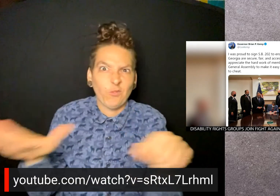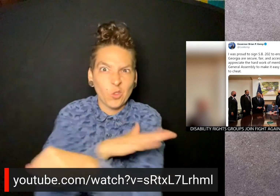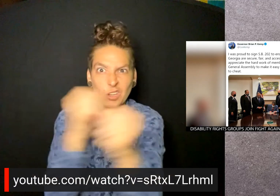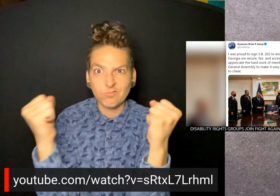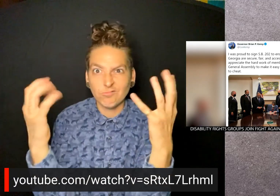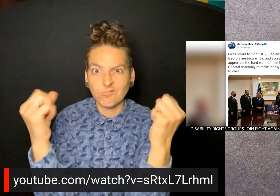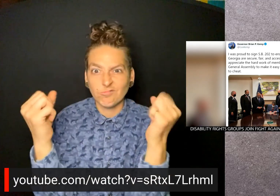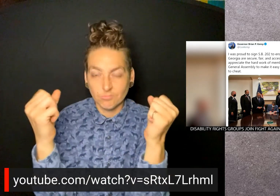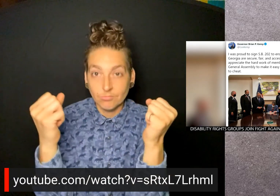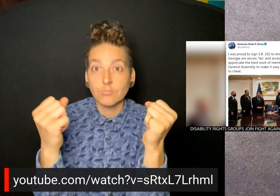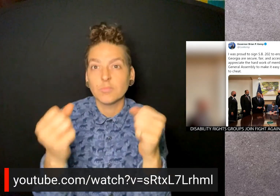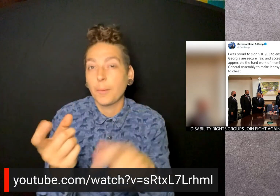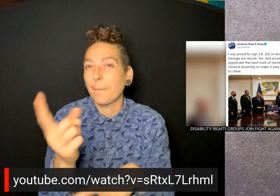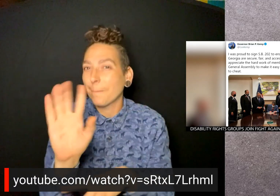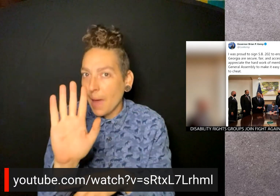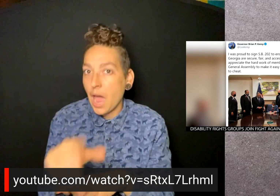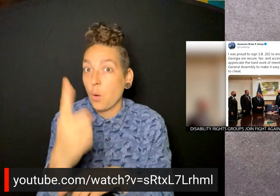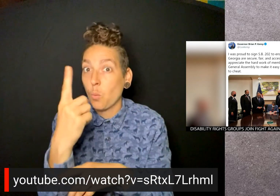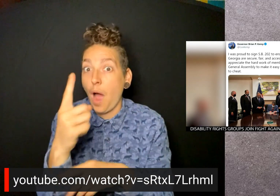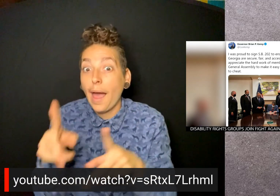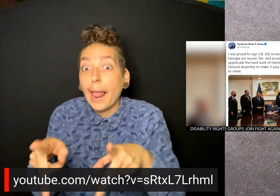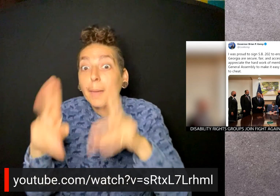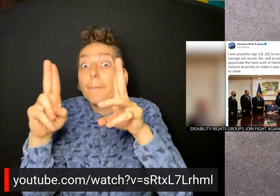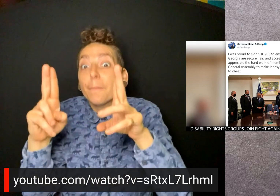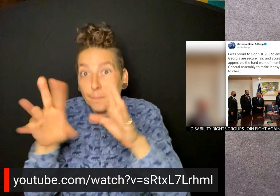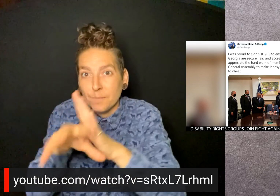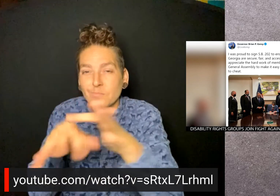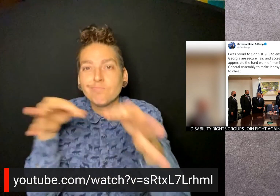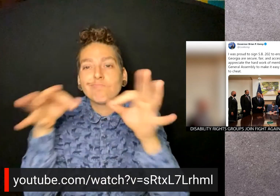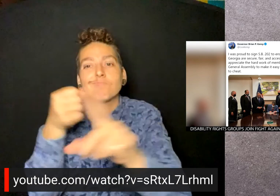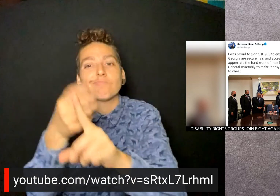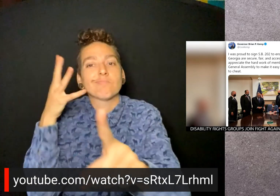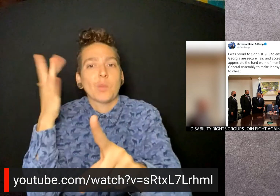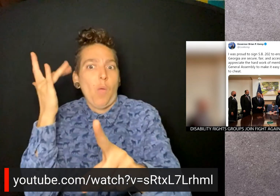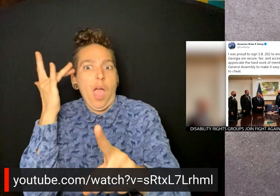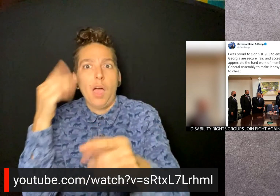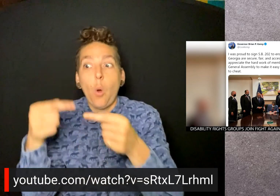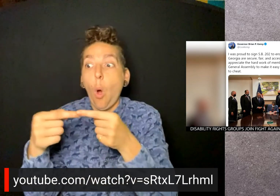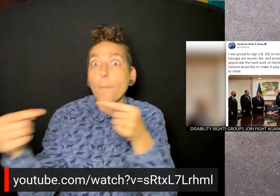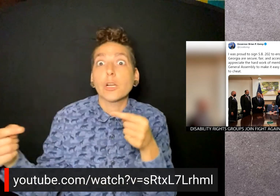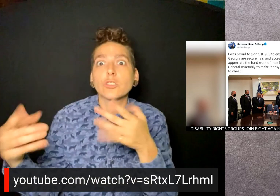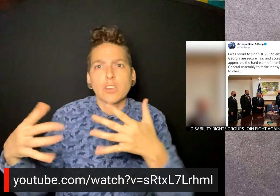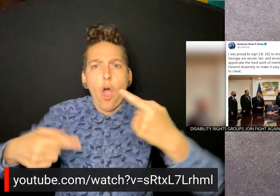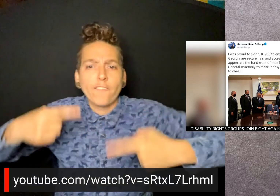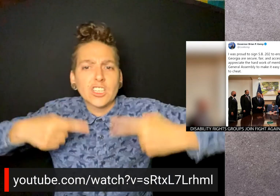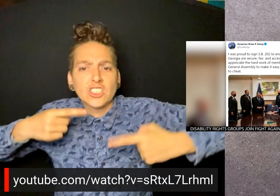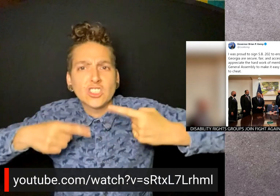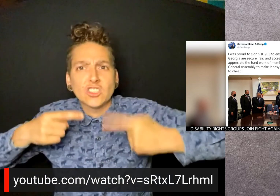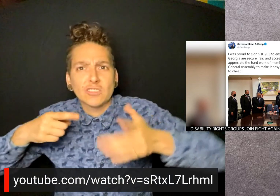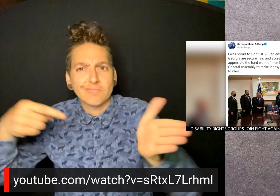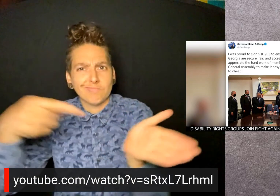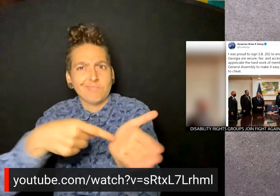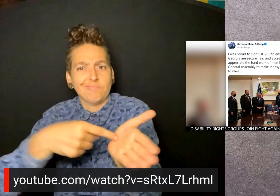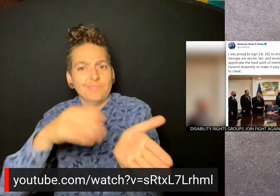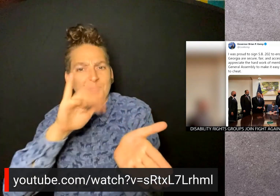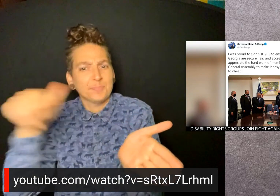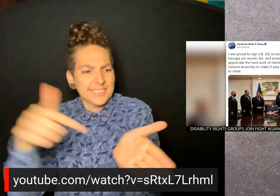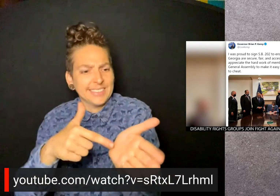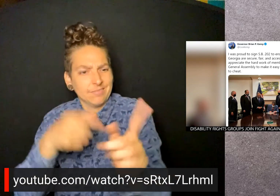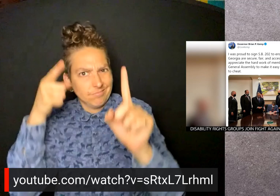asl but here is a clip from the video explaining why opponents of the controversial bill say it makes